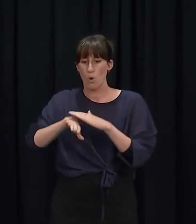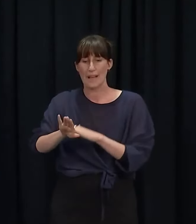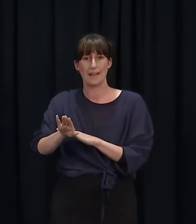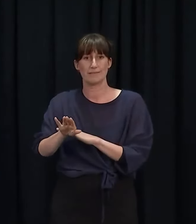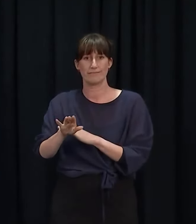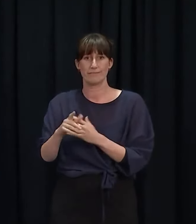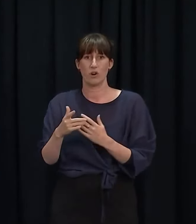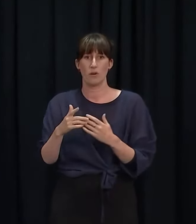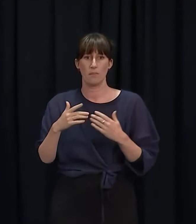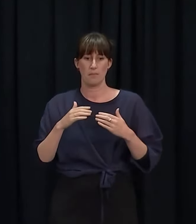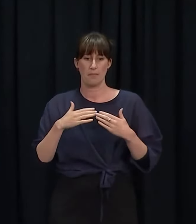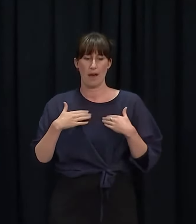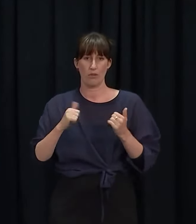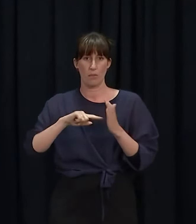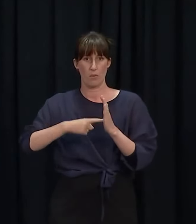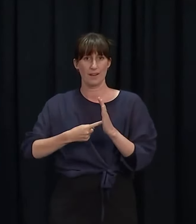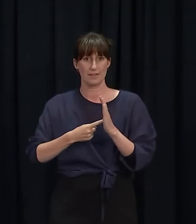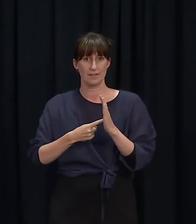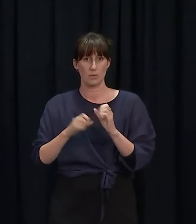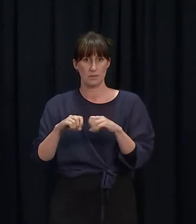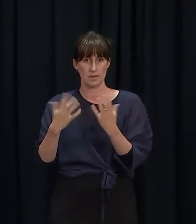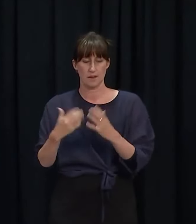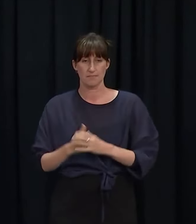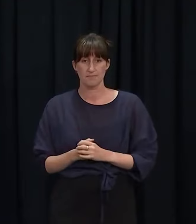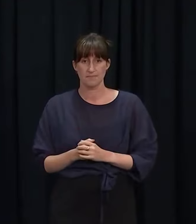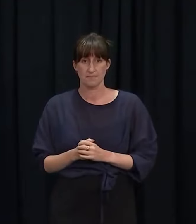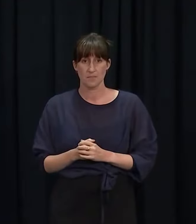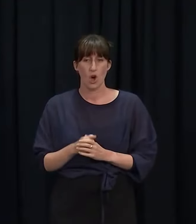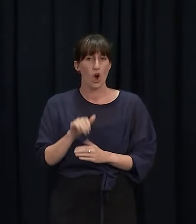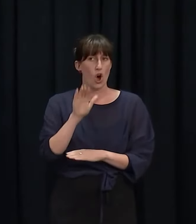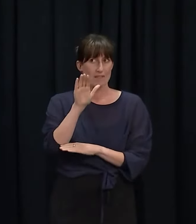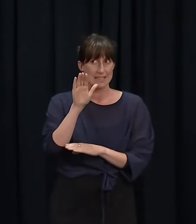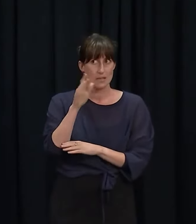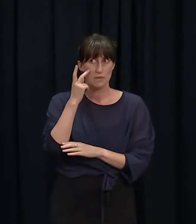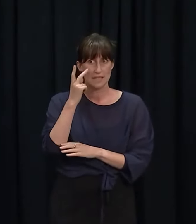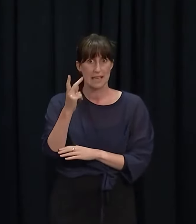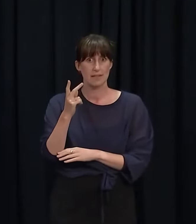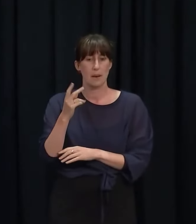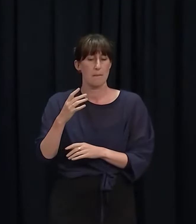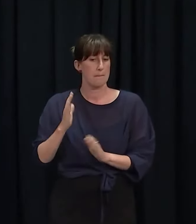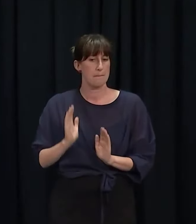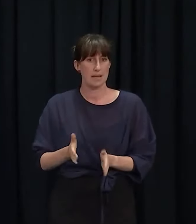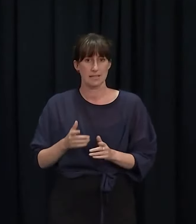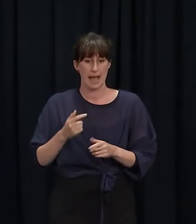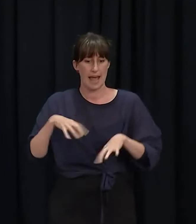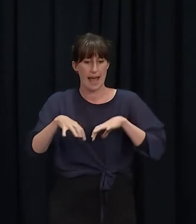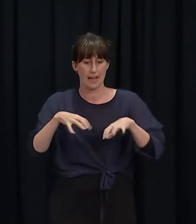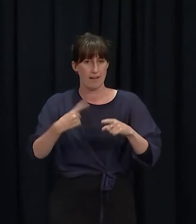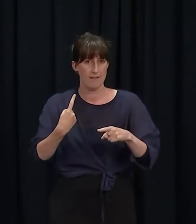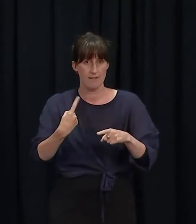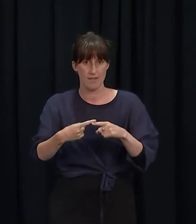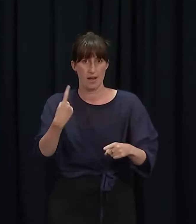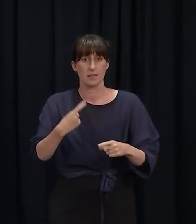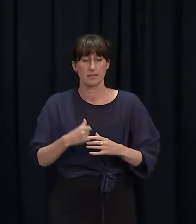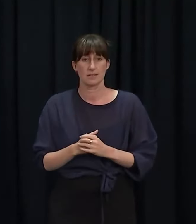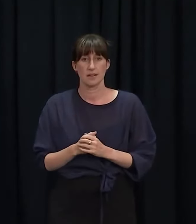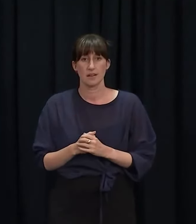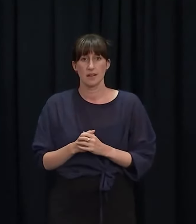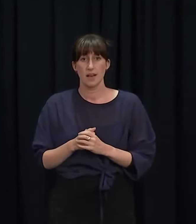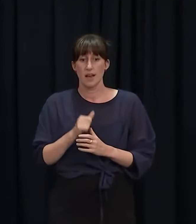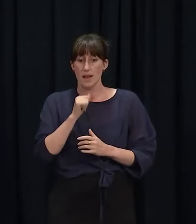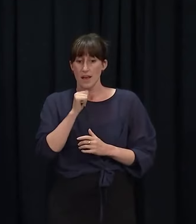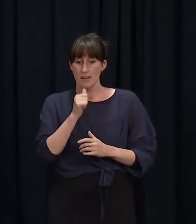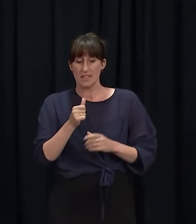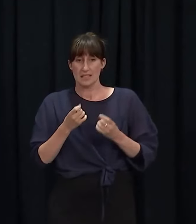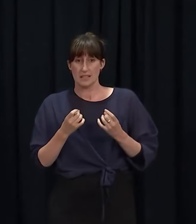Now, we know from overseas experience that time is of the essence with Omicron. Boosters and basic infection control can slow it